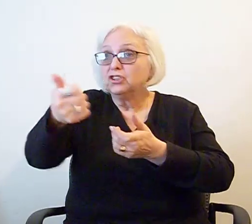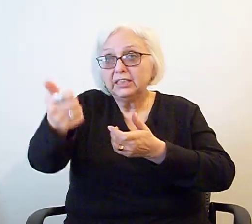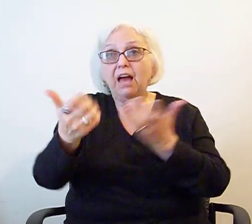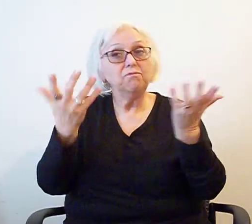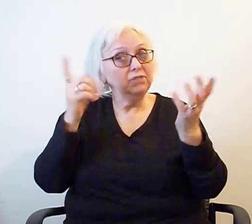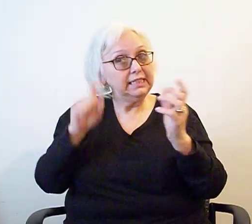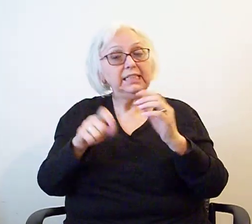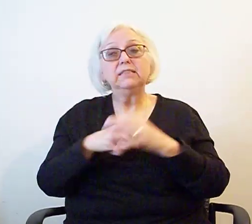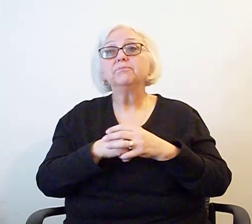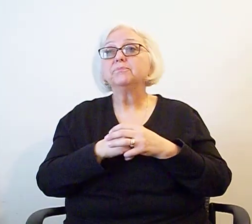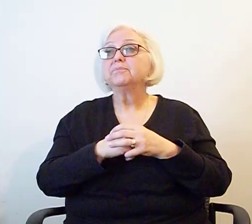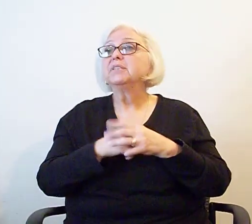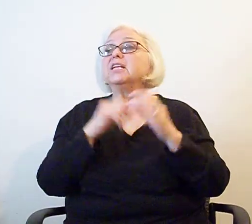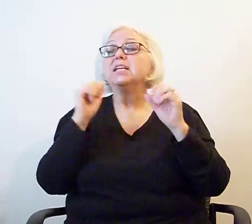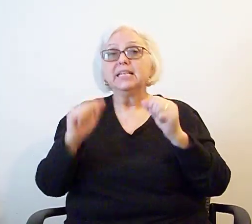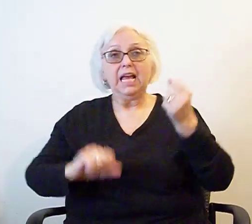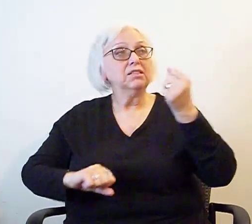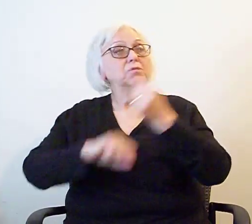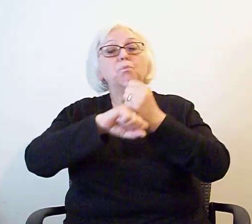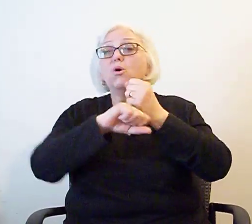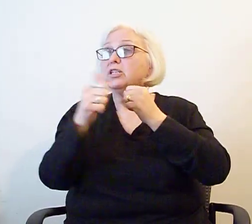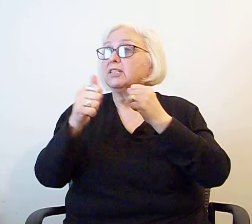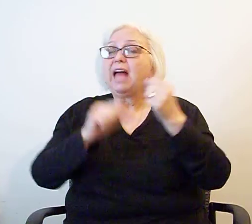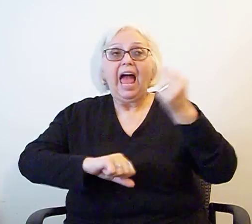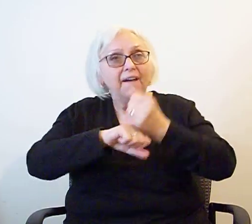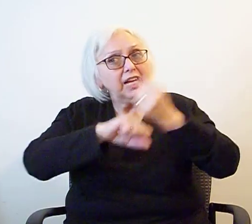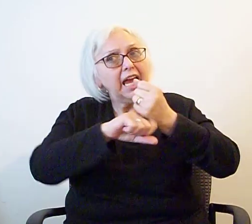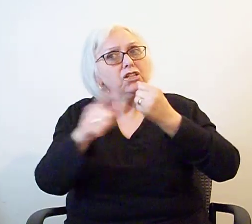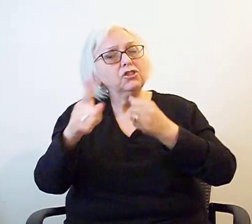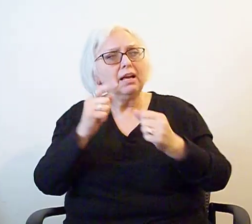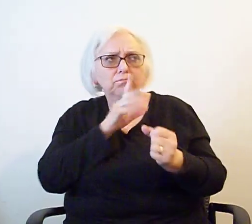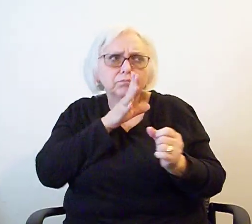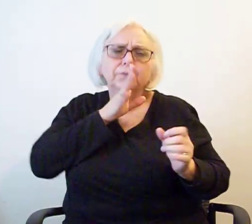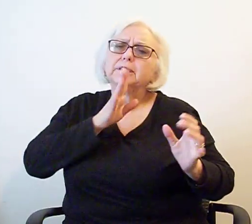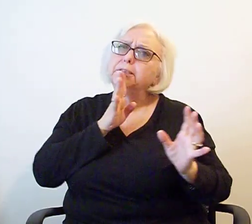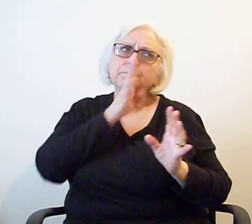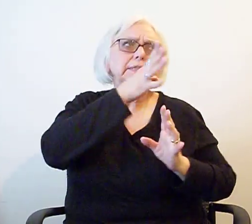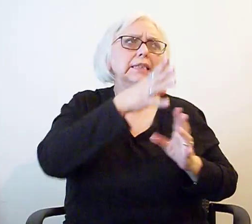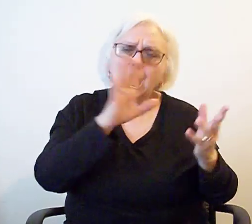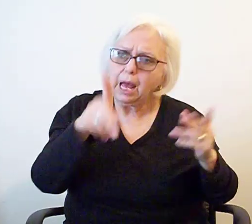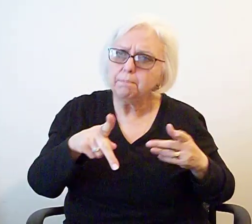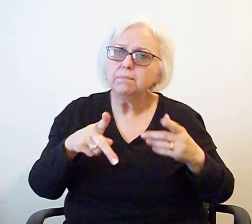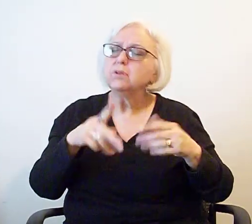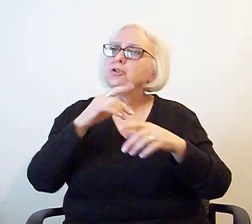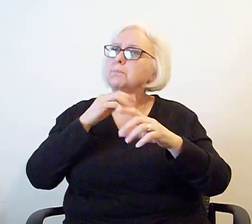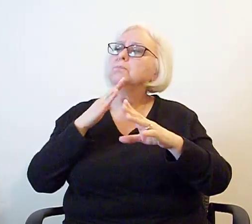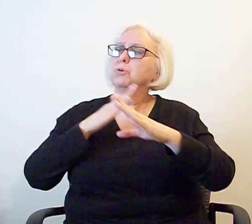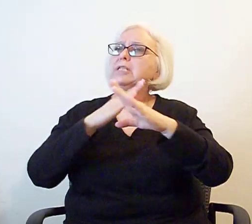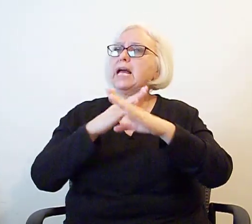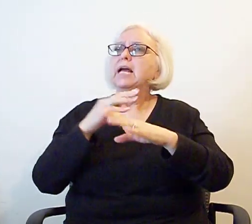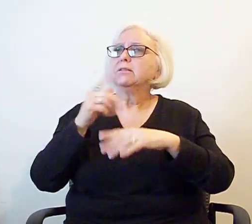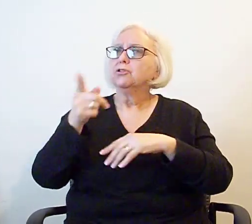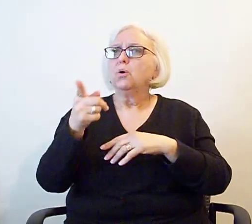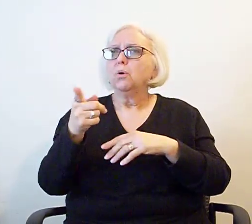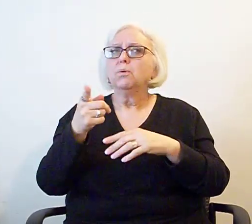That means being an advocate for yourself to protect your own well-being